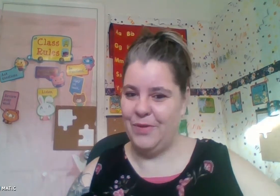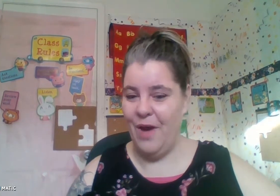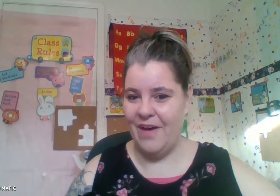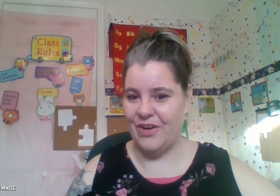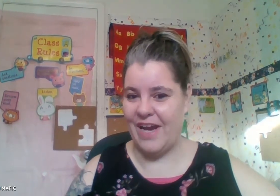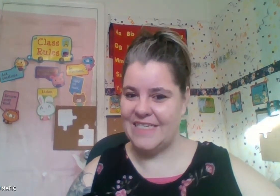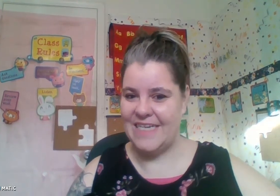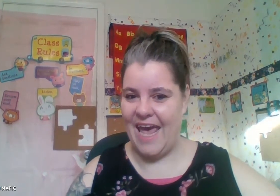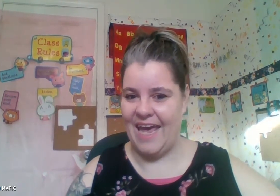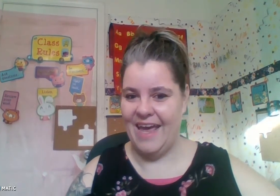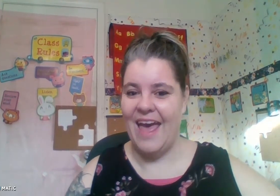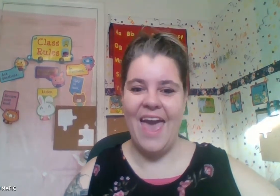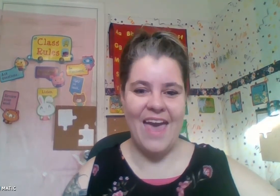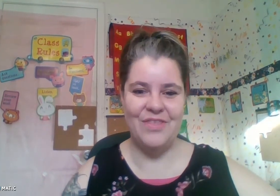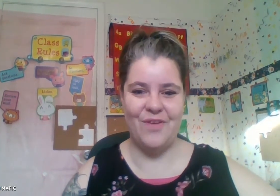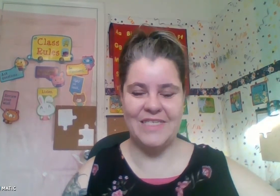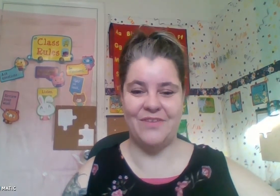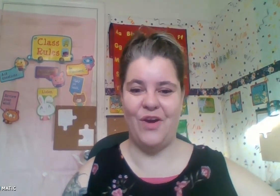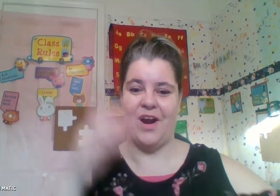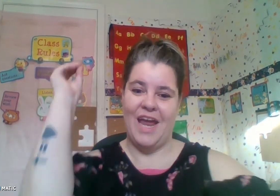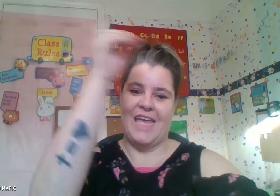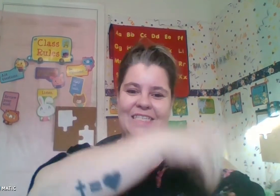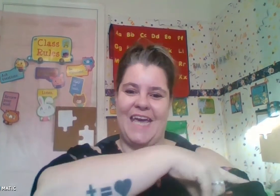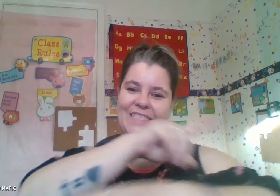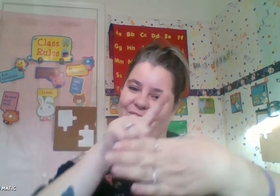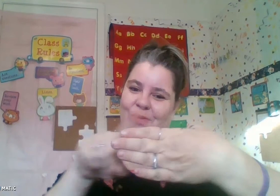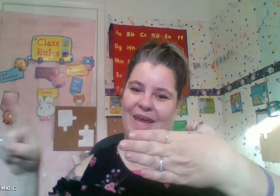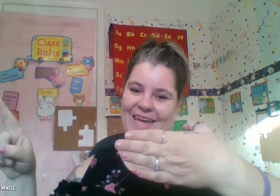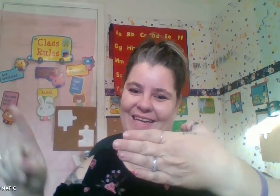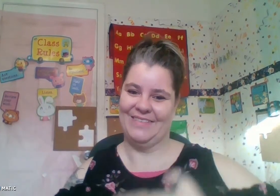Hope you have a great today and the rest of your days of the week.